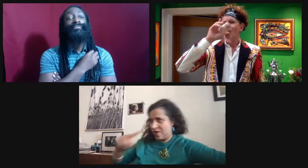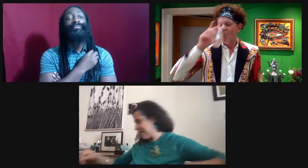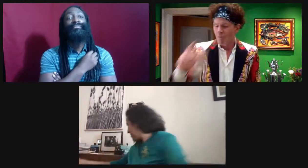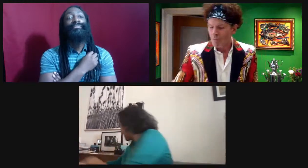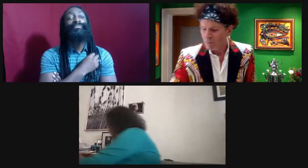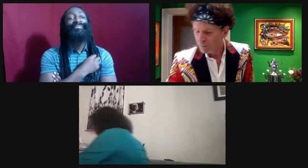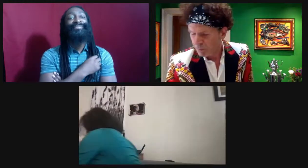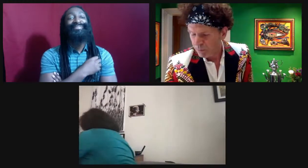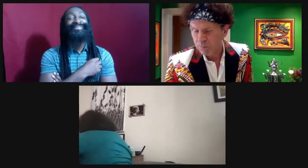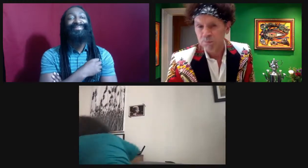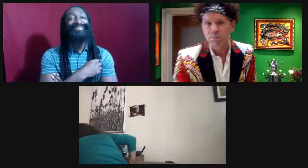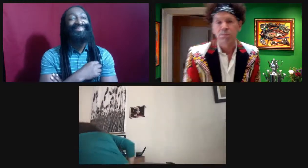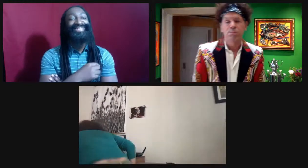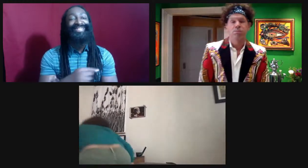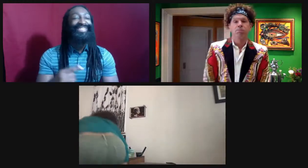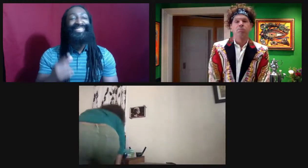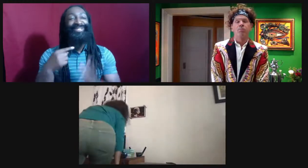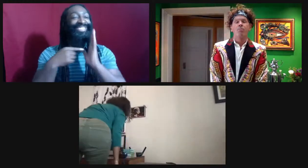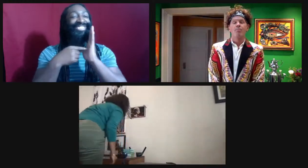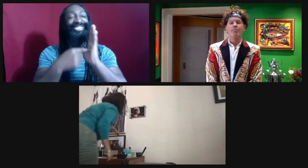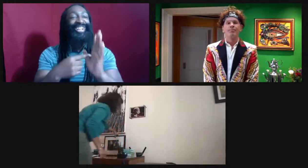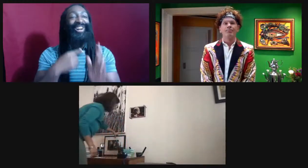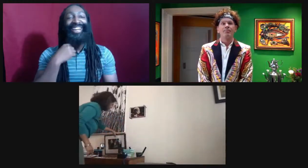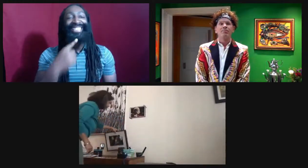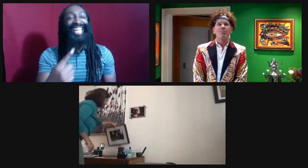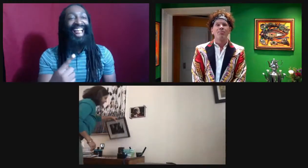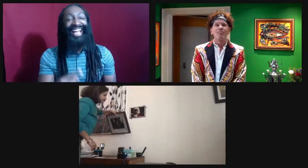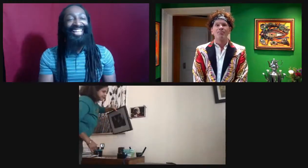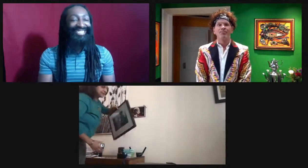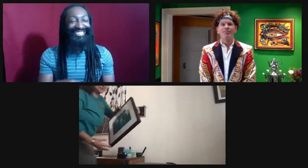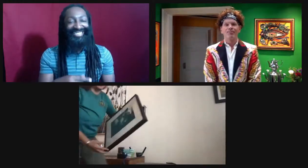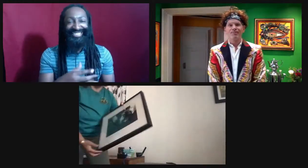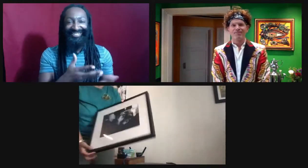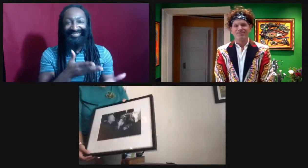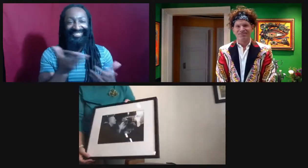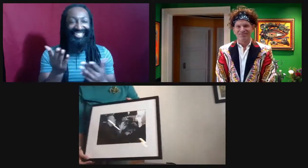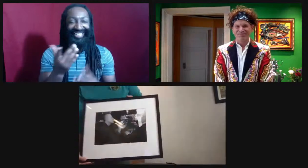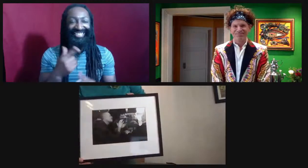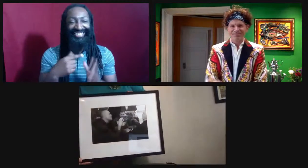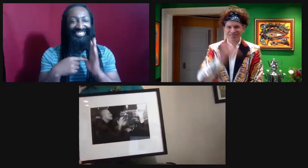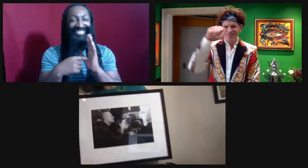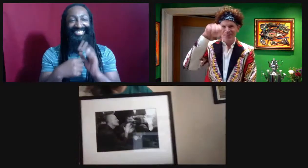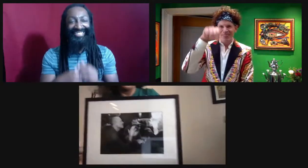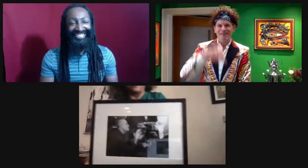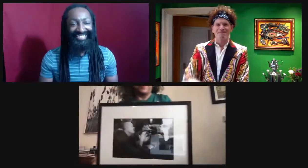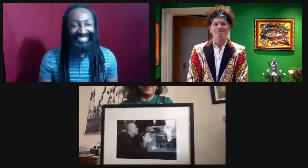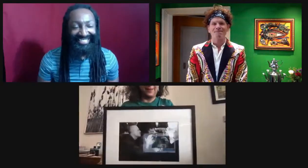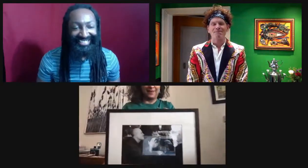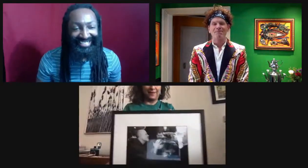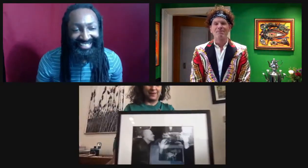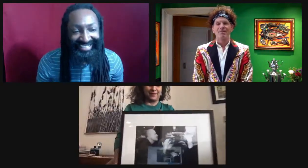I'm just thinking, one moment. I grab this photo for you.